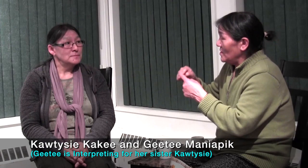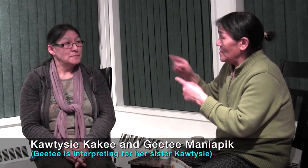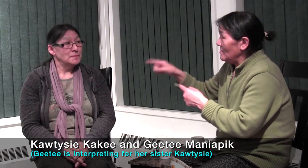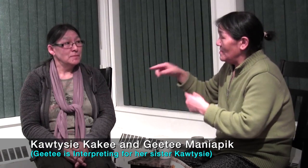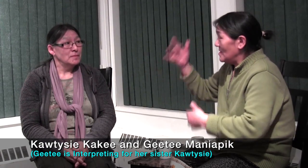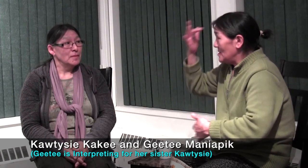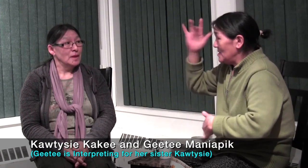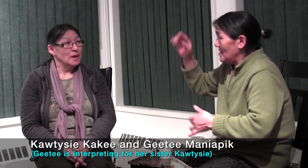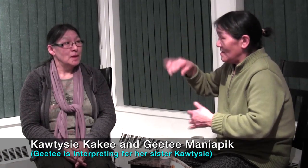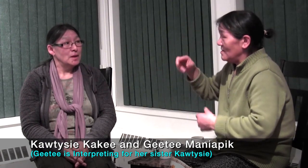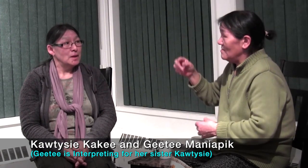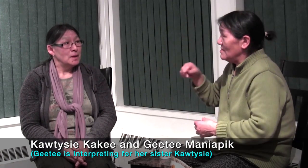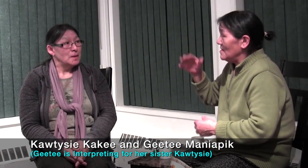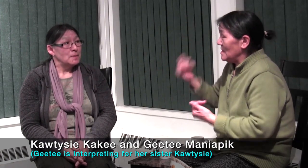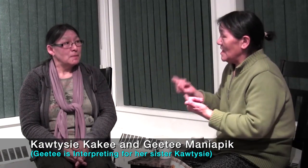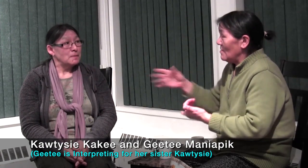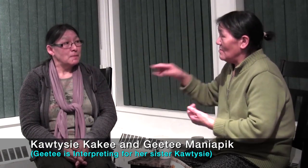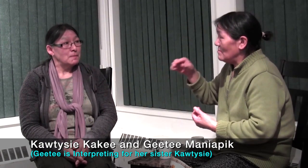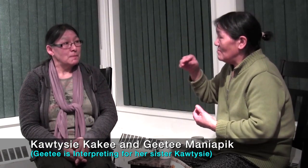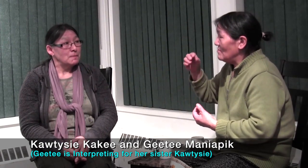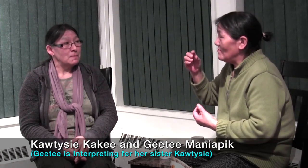That's when you got sick.